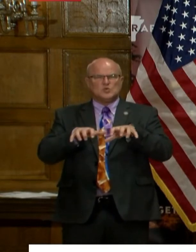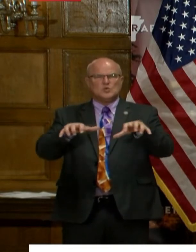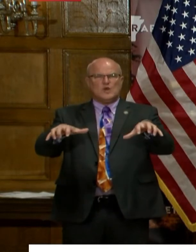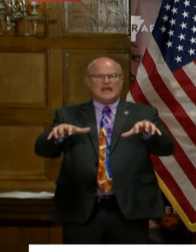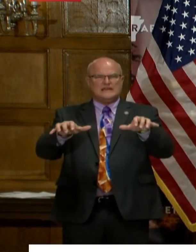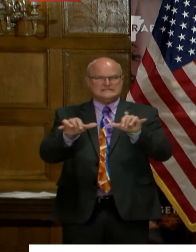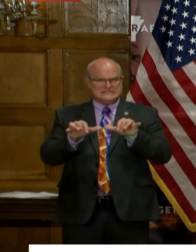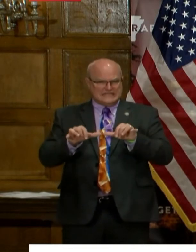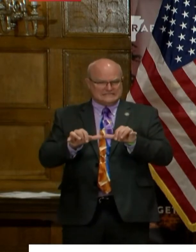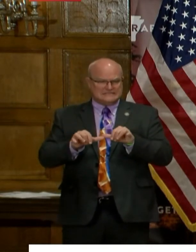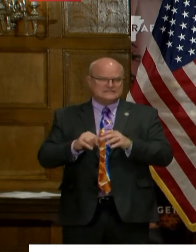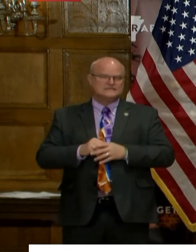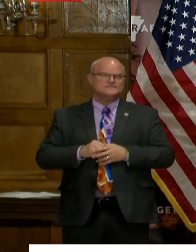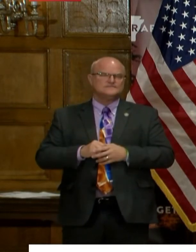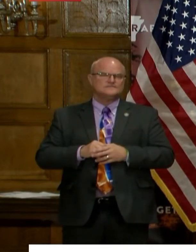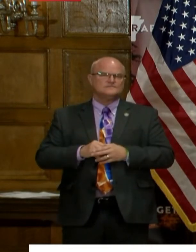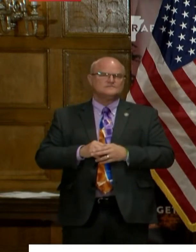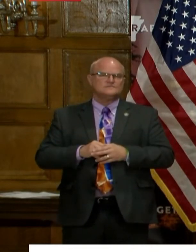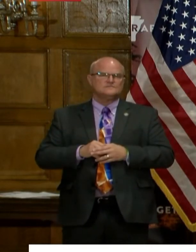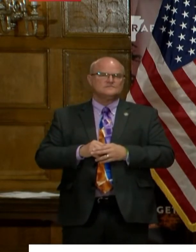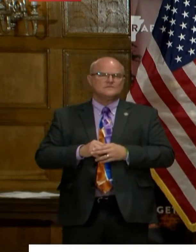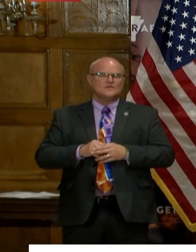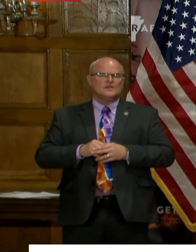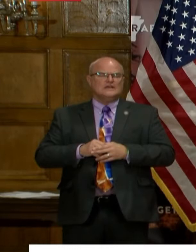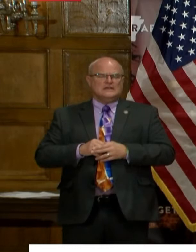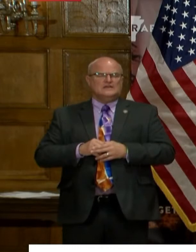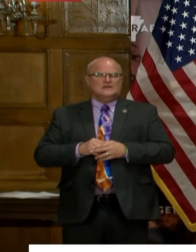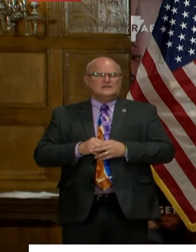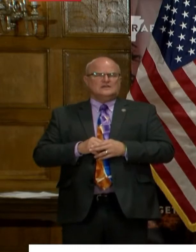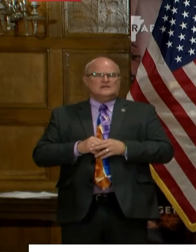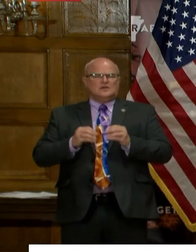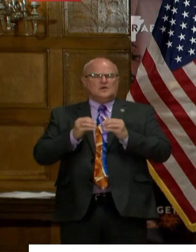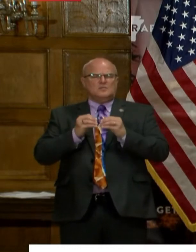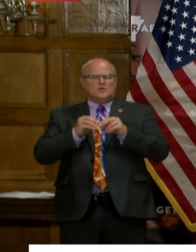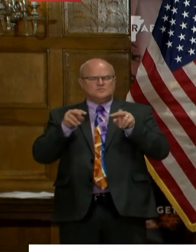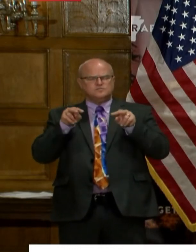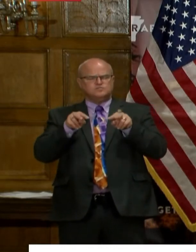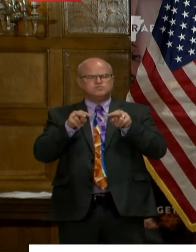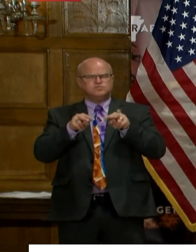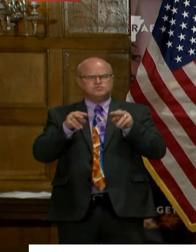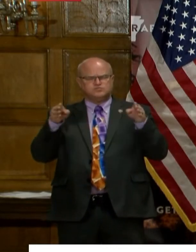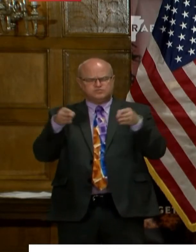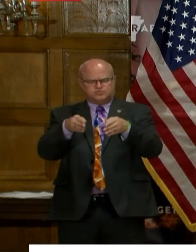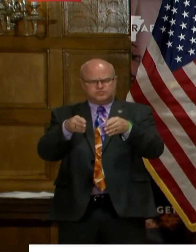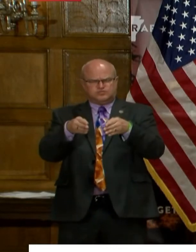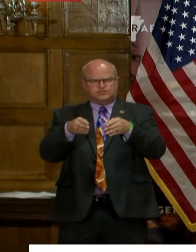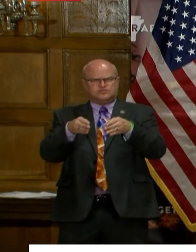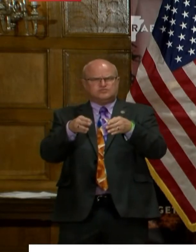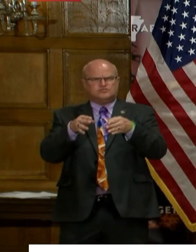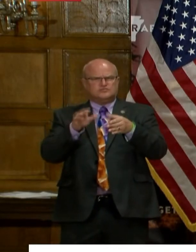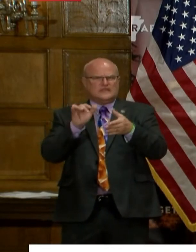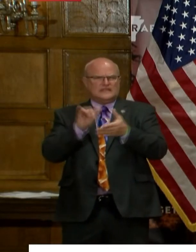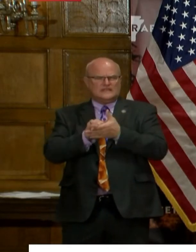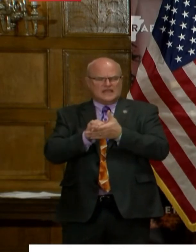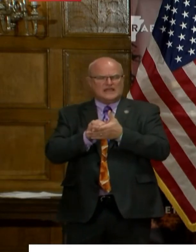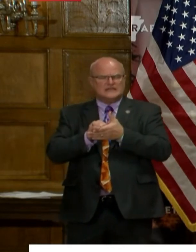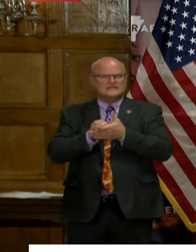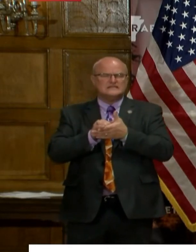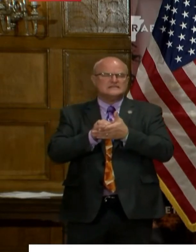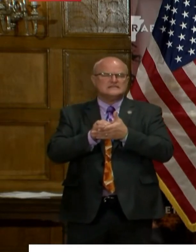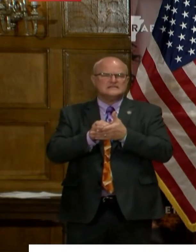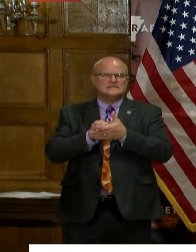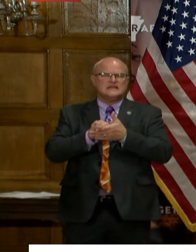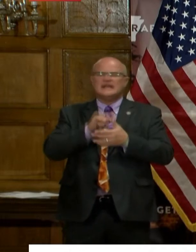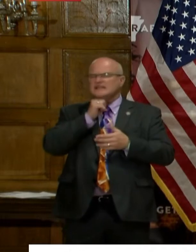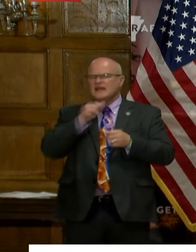sizes. Why not take a look at more targeted restrictions like that fall short of a